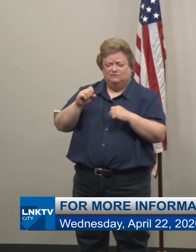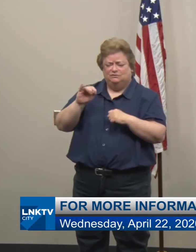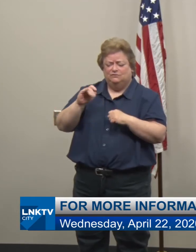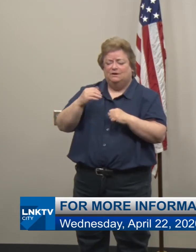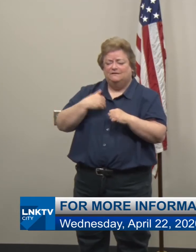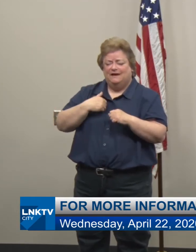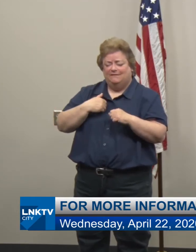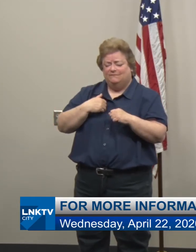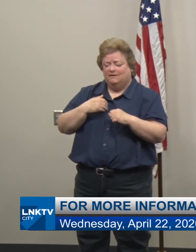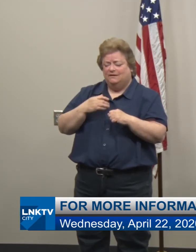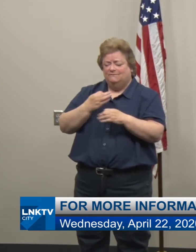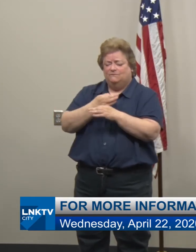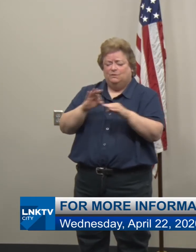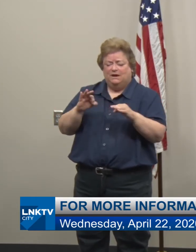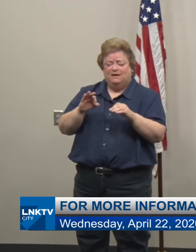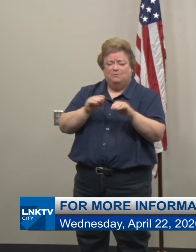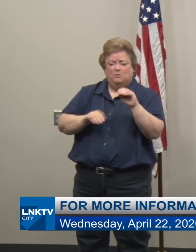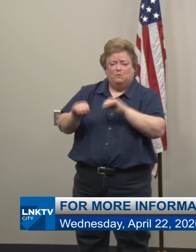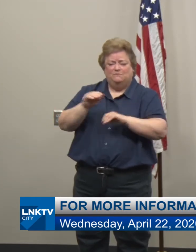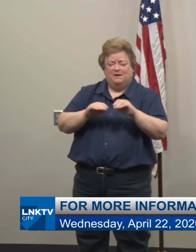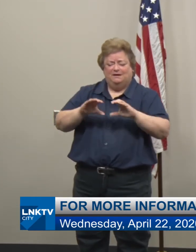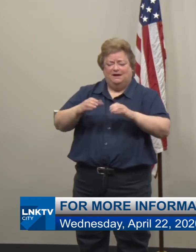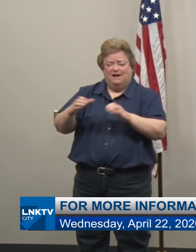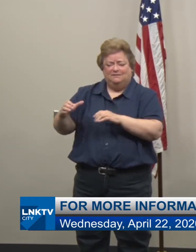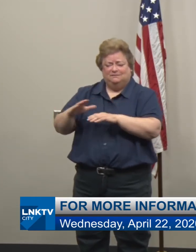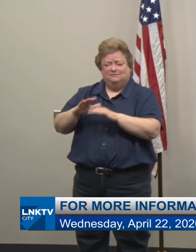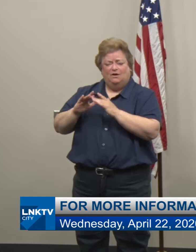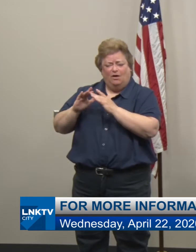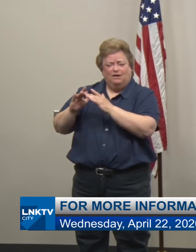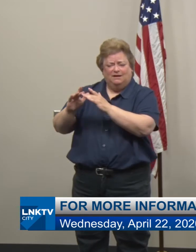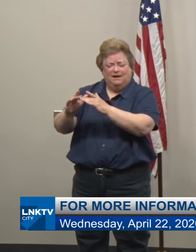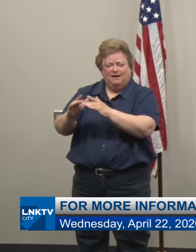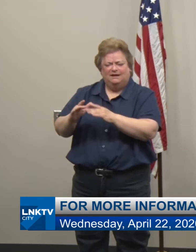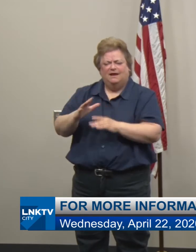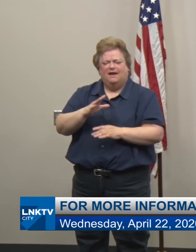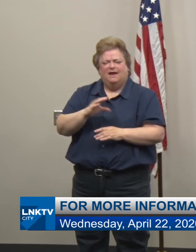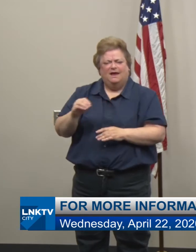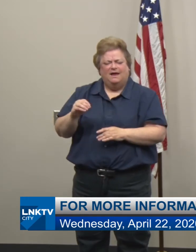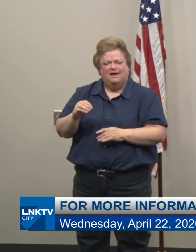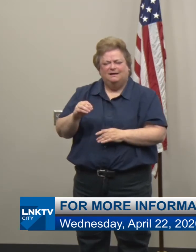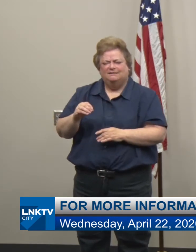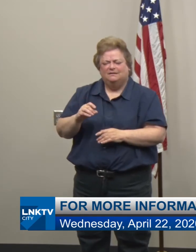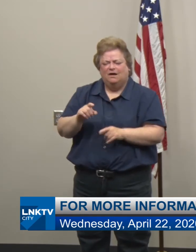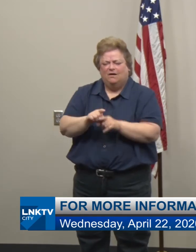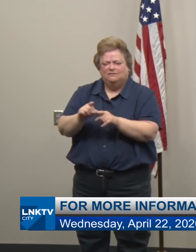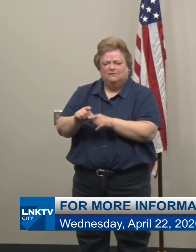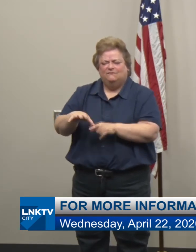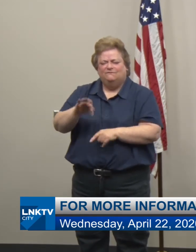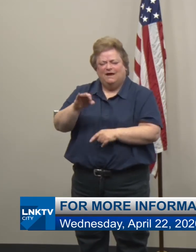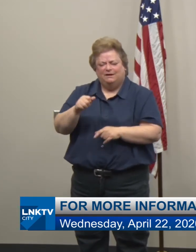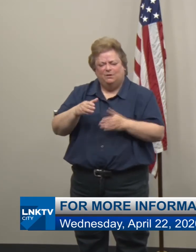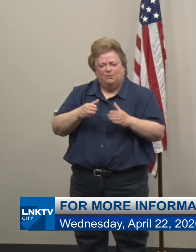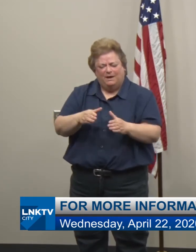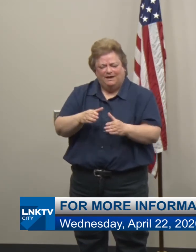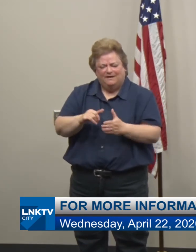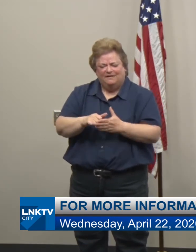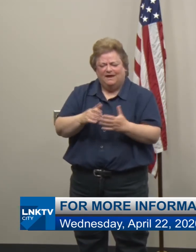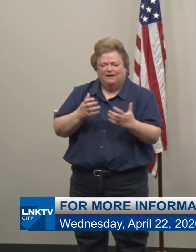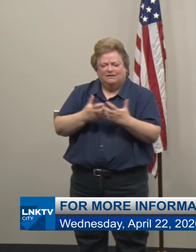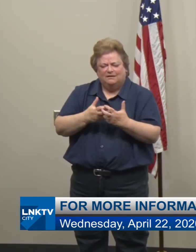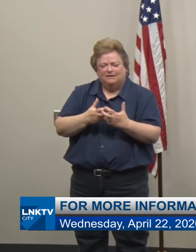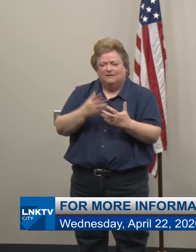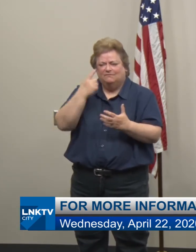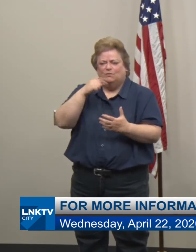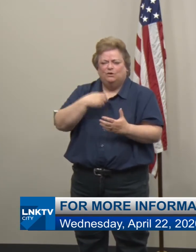free movement classes online. And finally, make time to center yourself in whatever way suits you, whether that's through